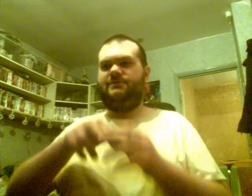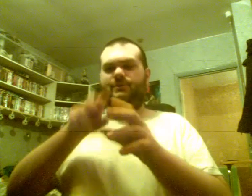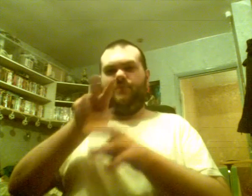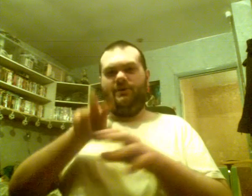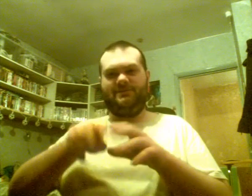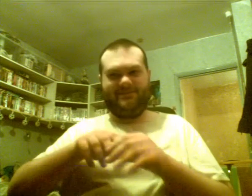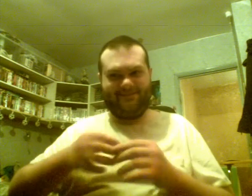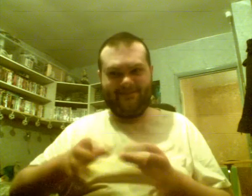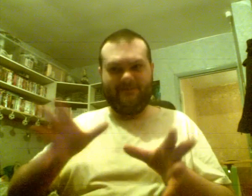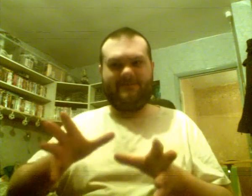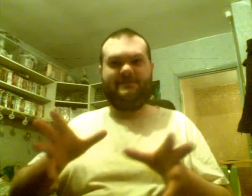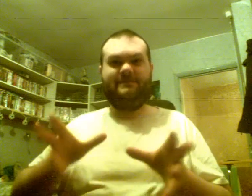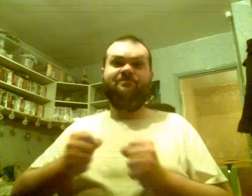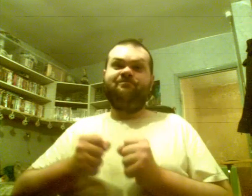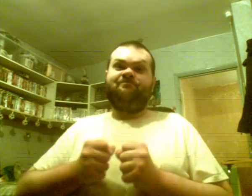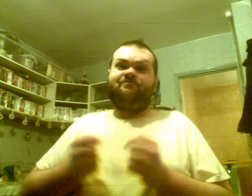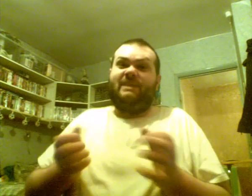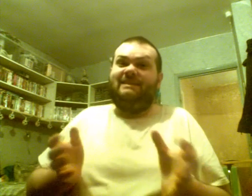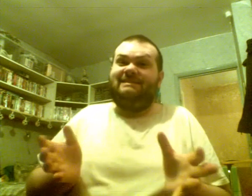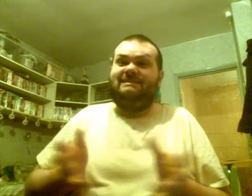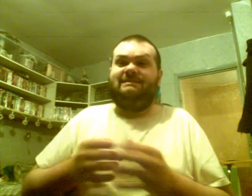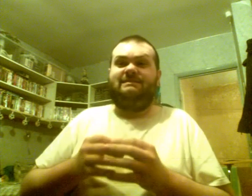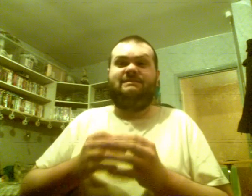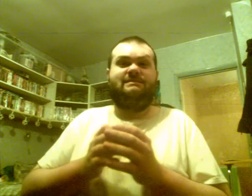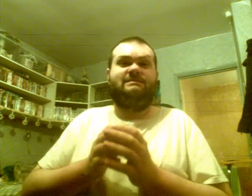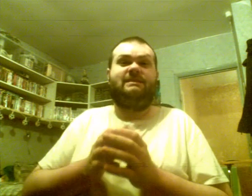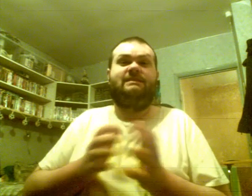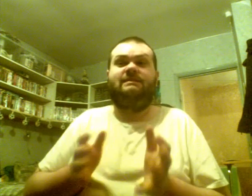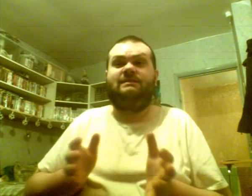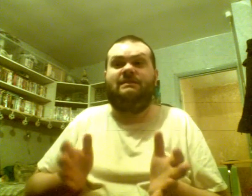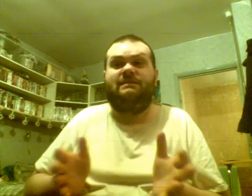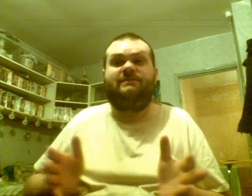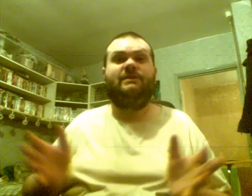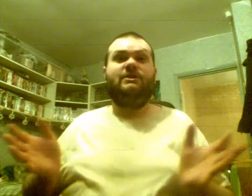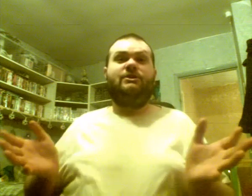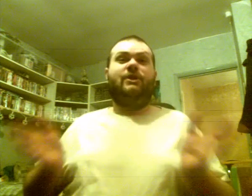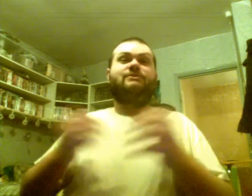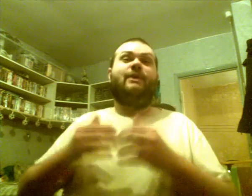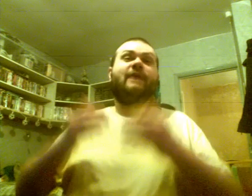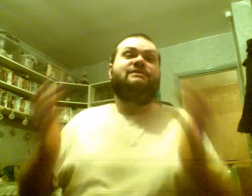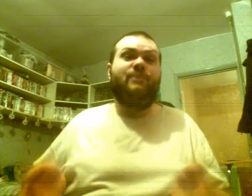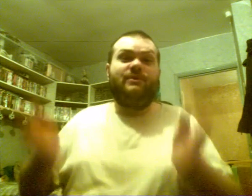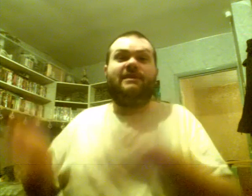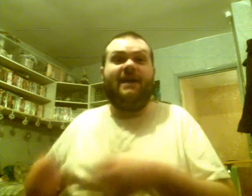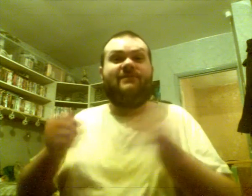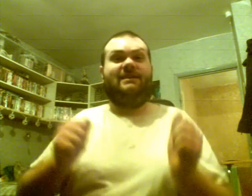two prongs. Uh, and then you can also have your spoon and your knife